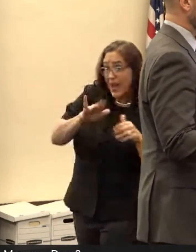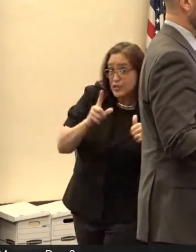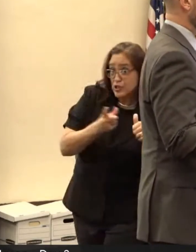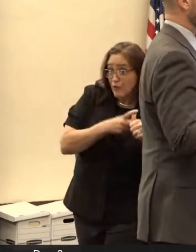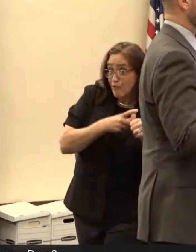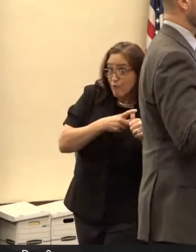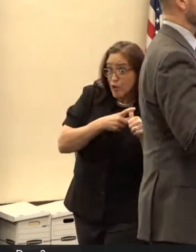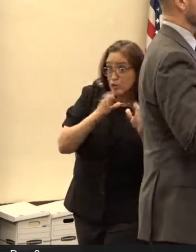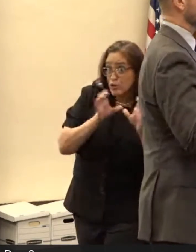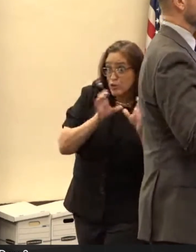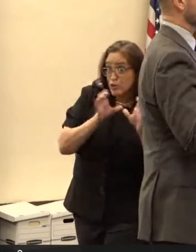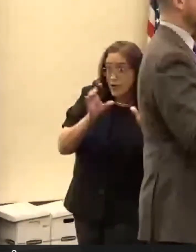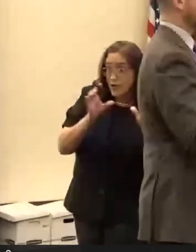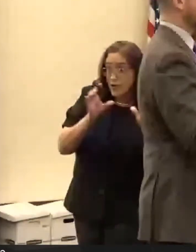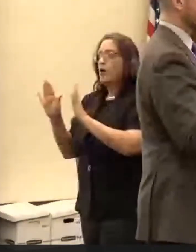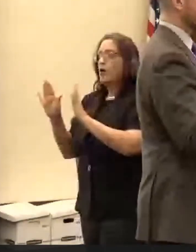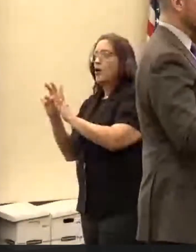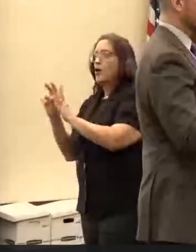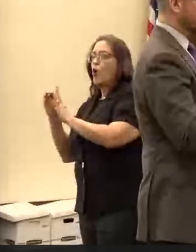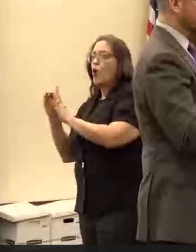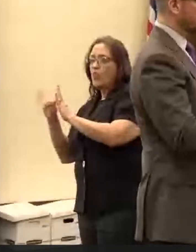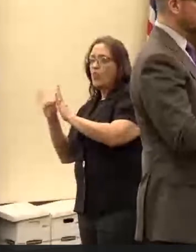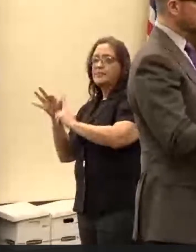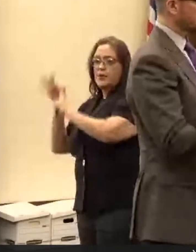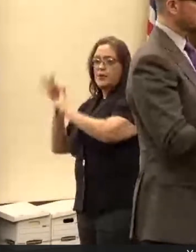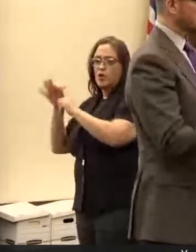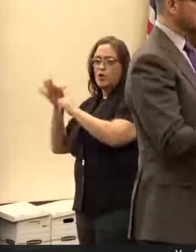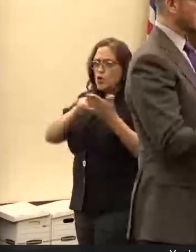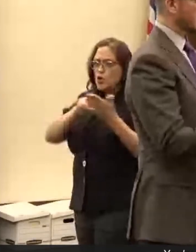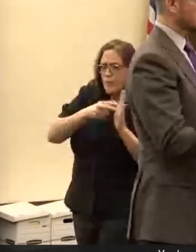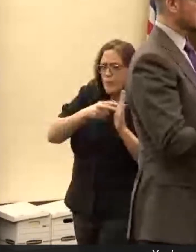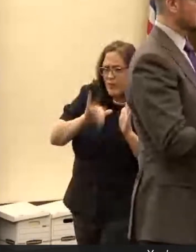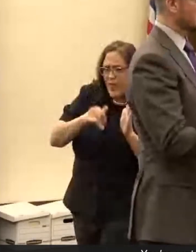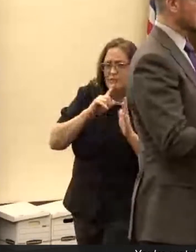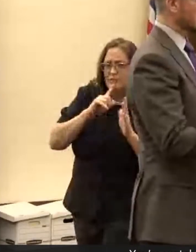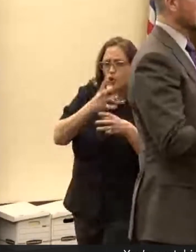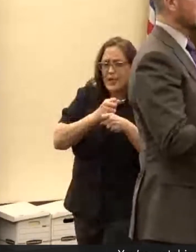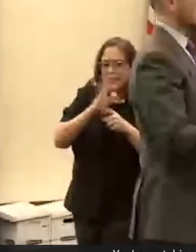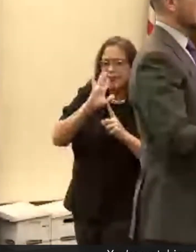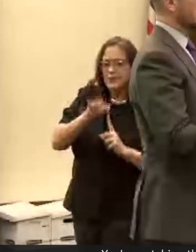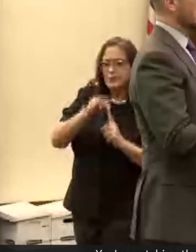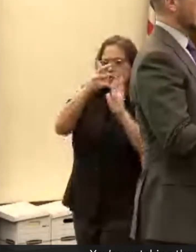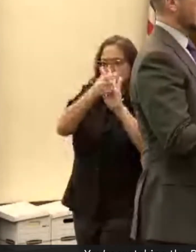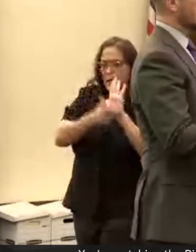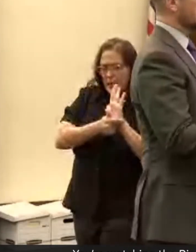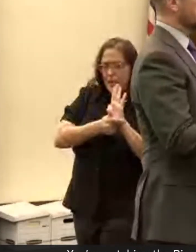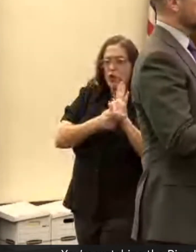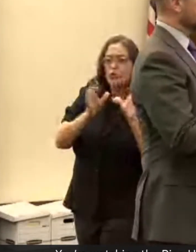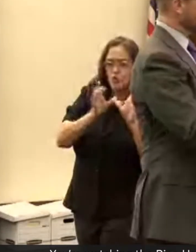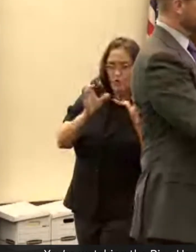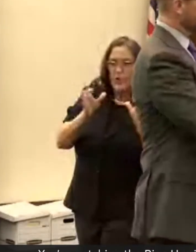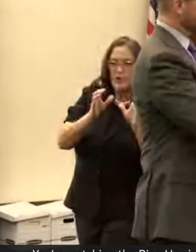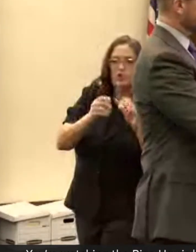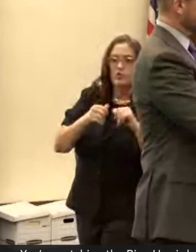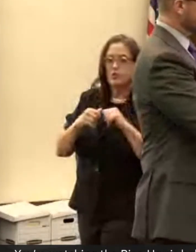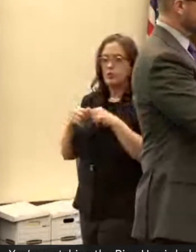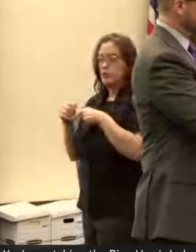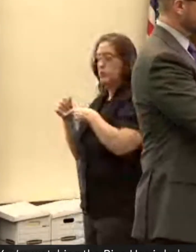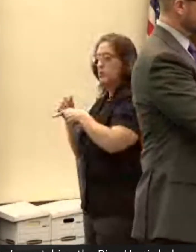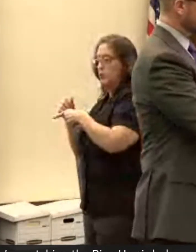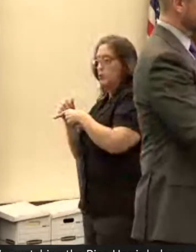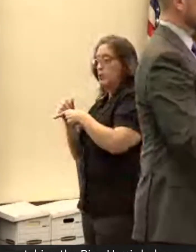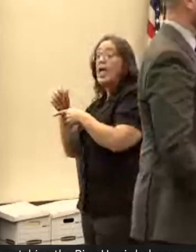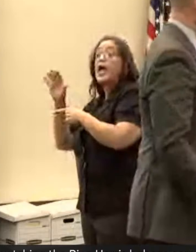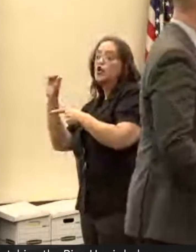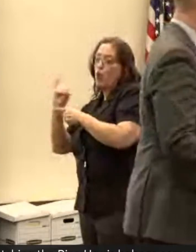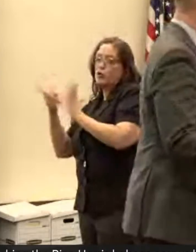for the specialist. For the special, that is to obtain the specialist certification? Right. And And you also have to have a bachelor's degree